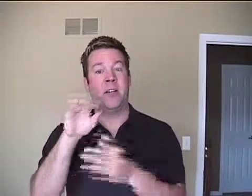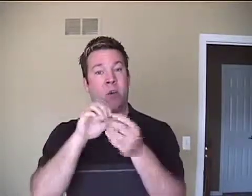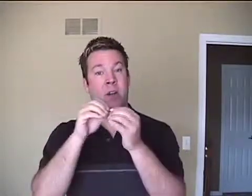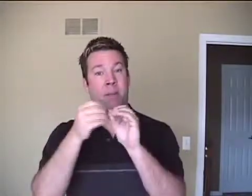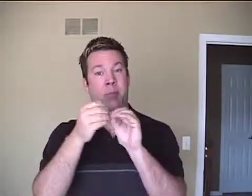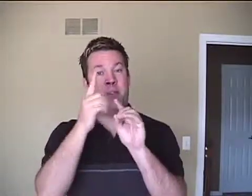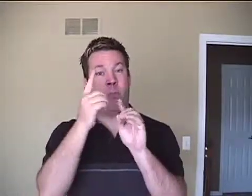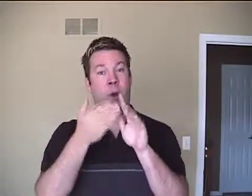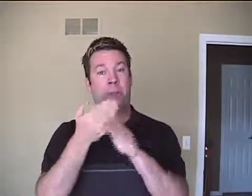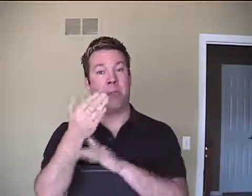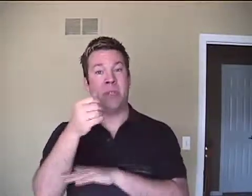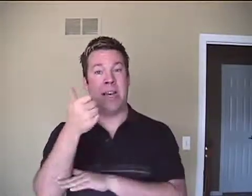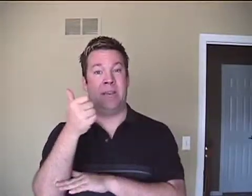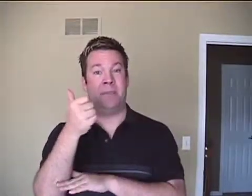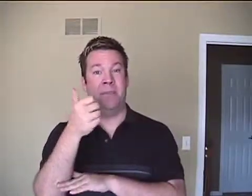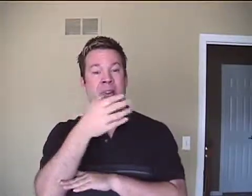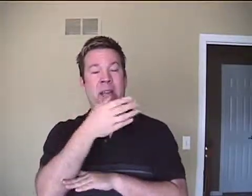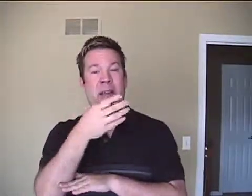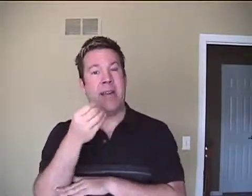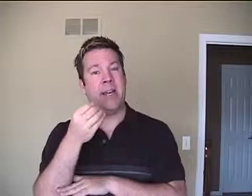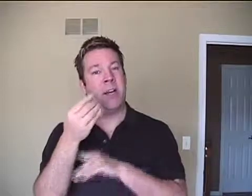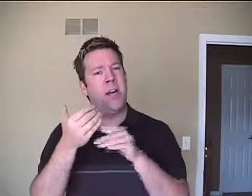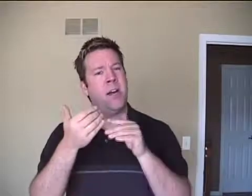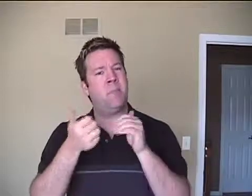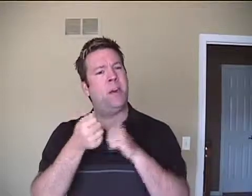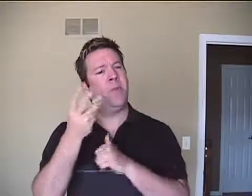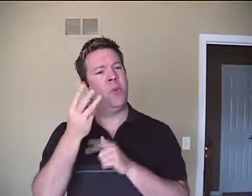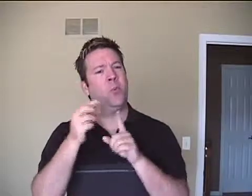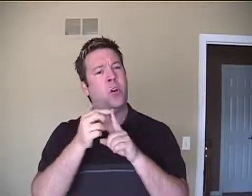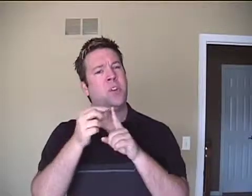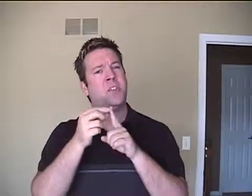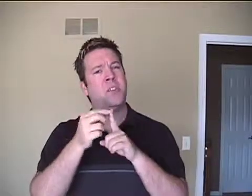your numbers from 1 through 10, and a few words